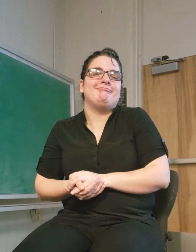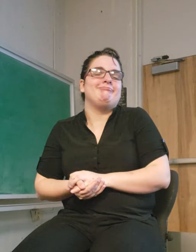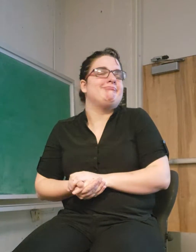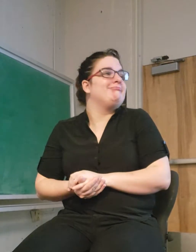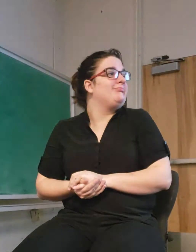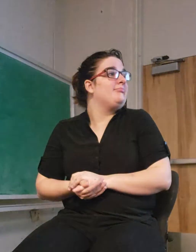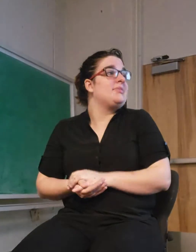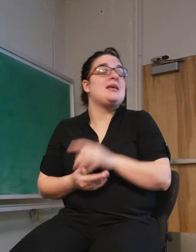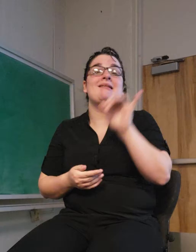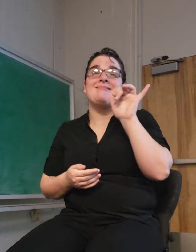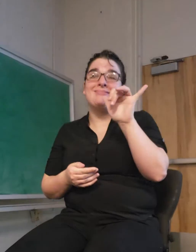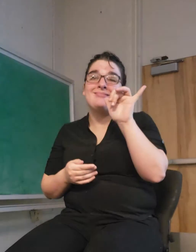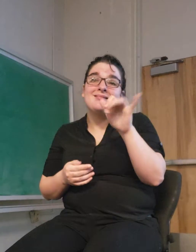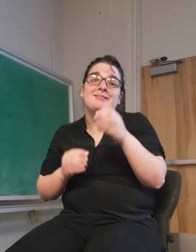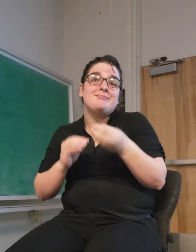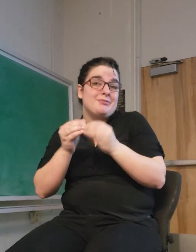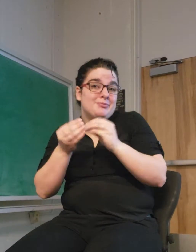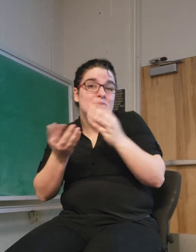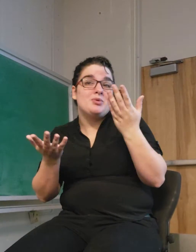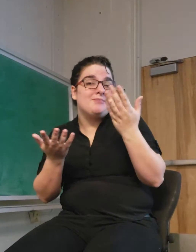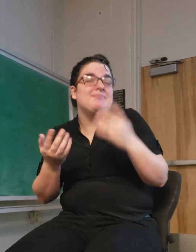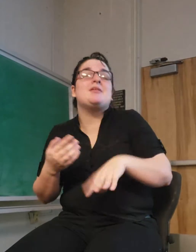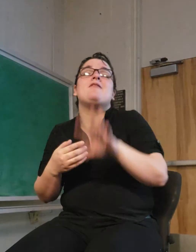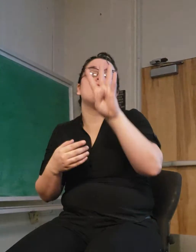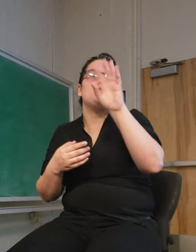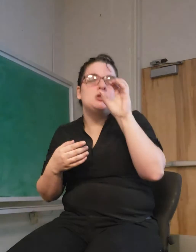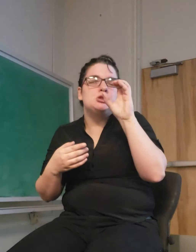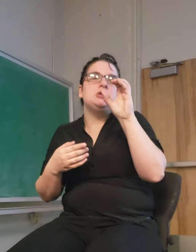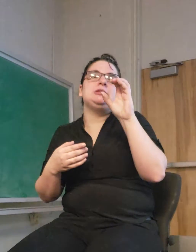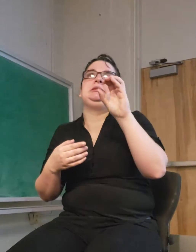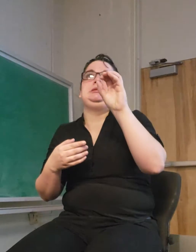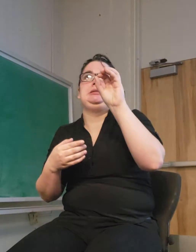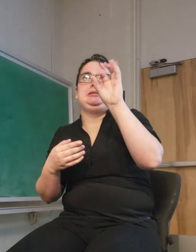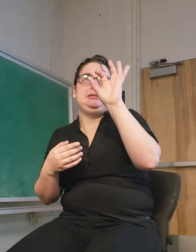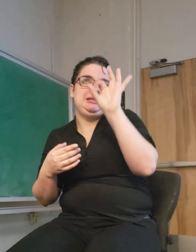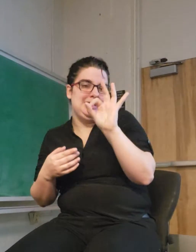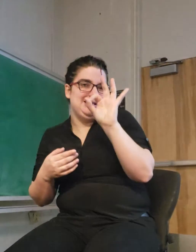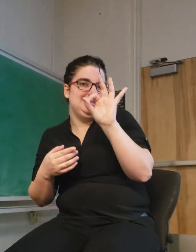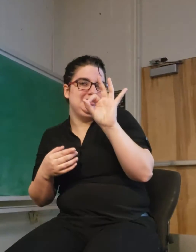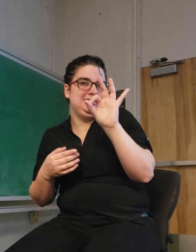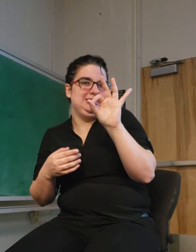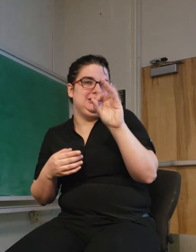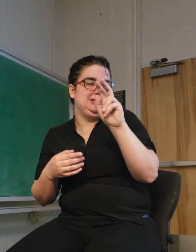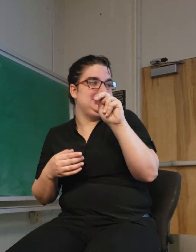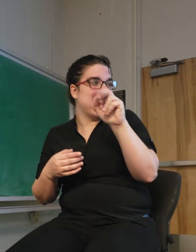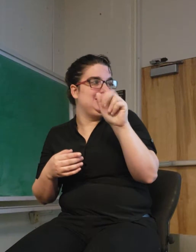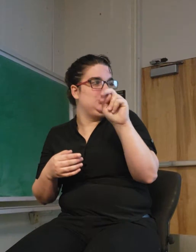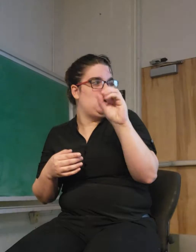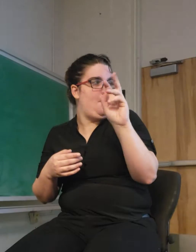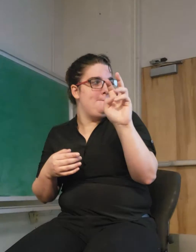nanometers. Okay, now don't look at the purple spot. Look at the region around it. Can you see